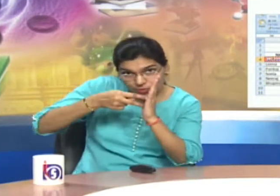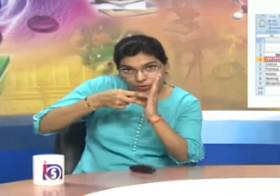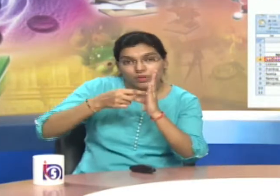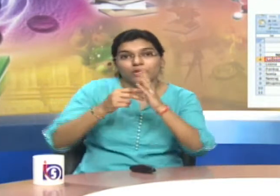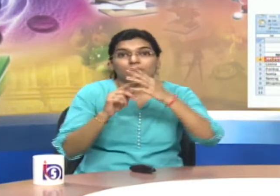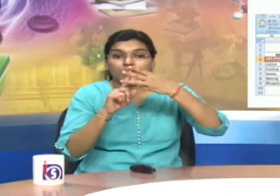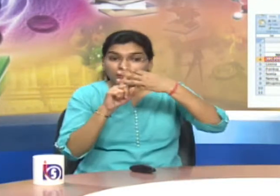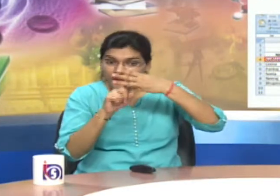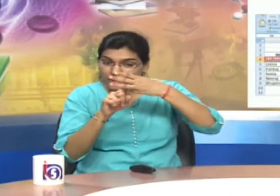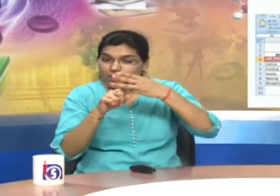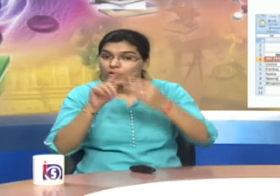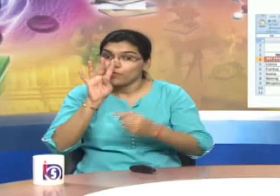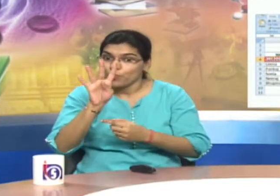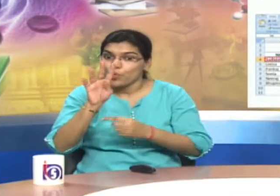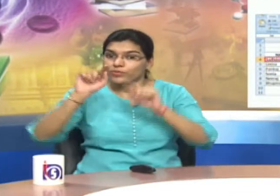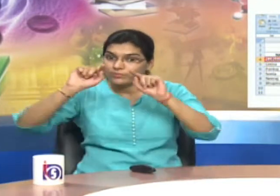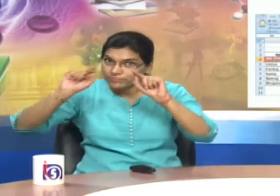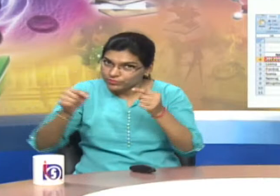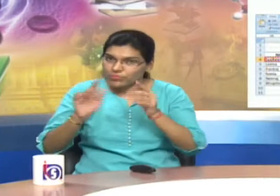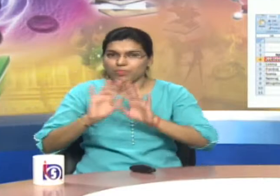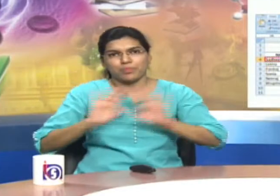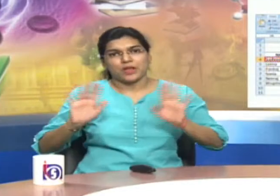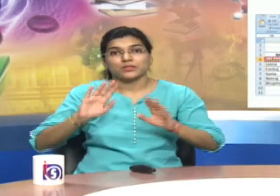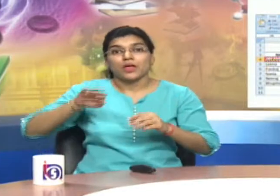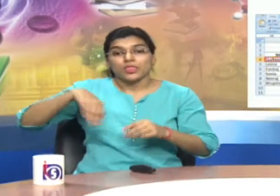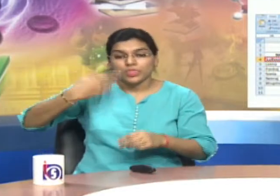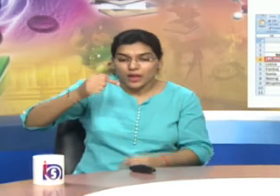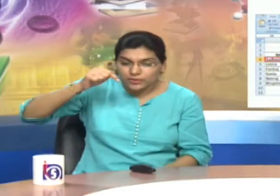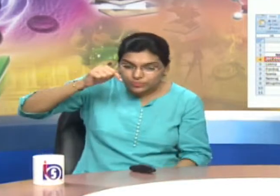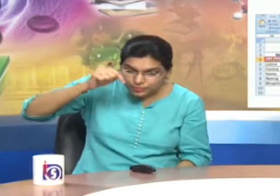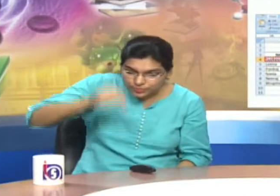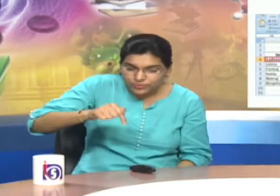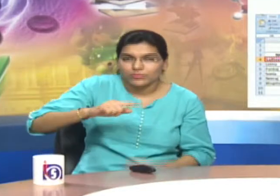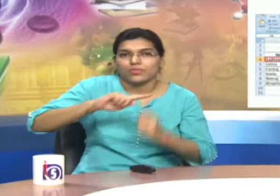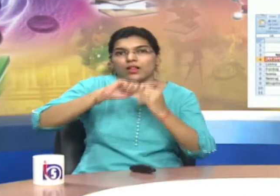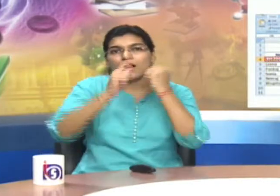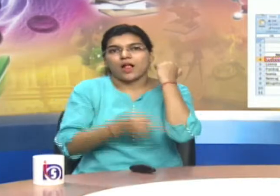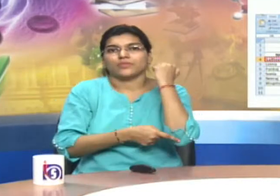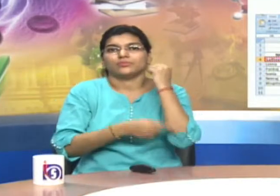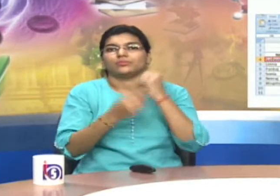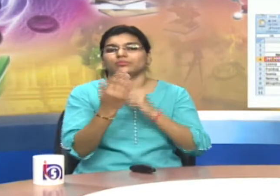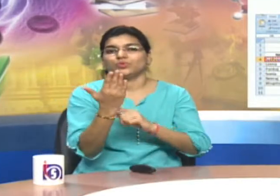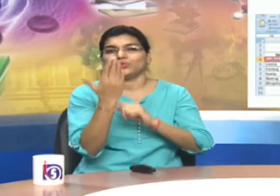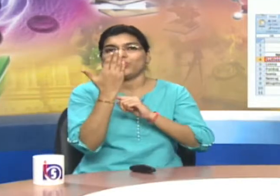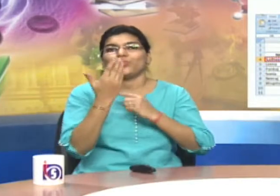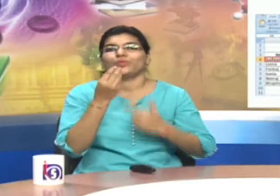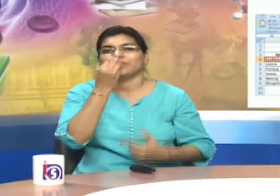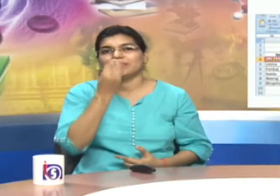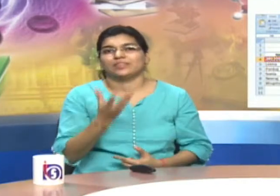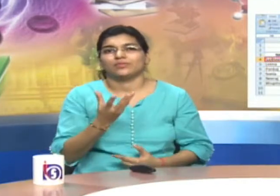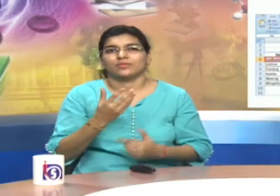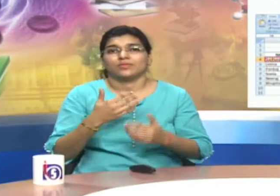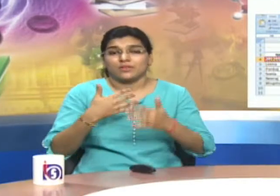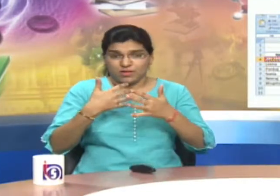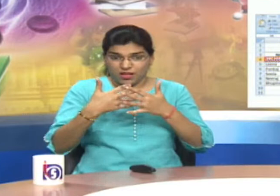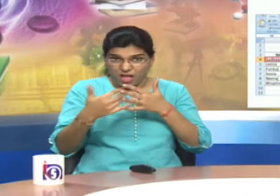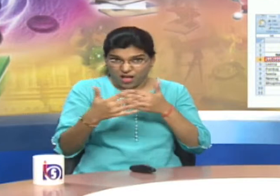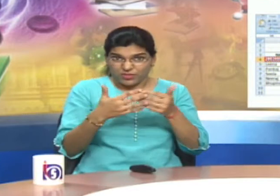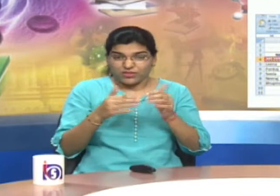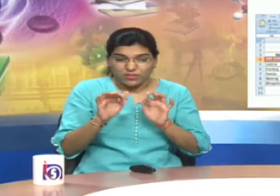So, you need to select the range from which cell till which cell,